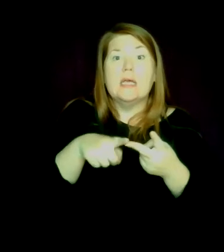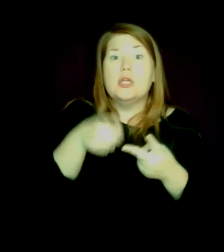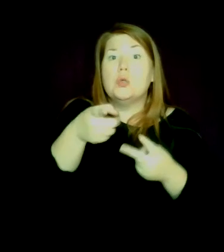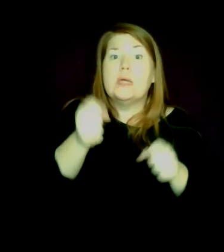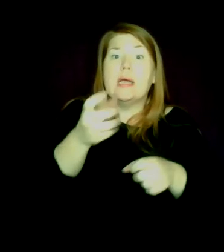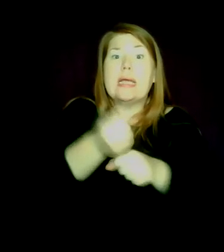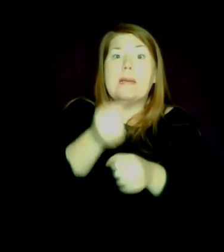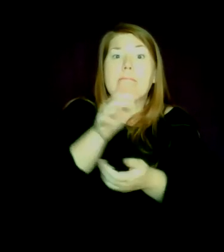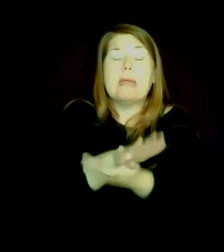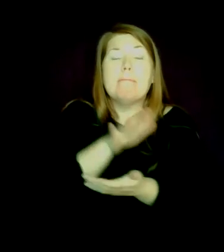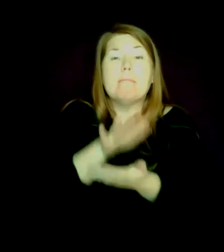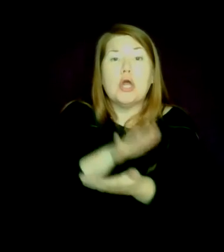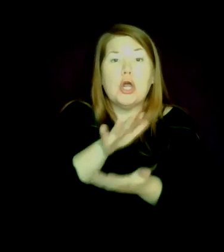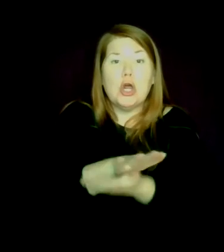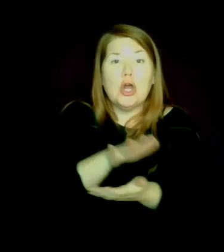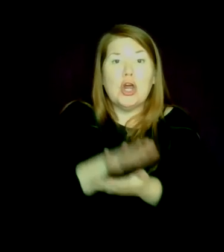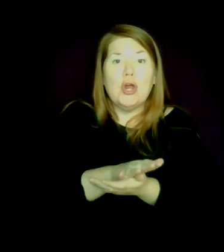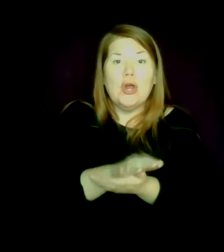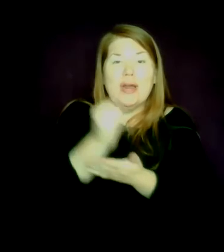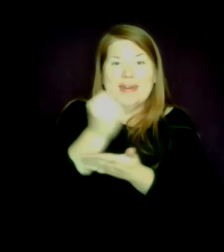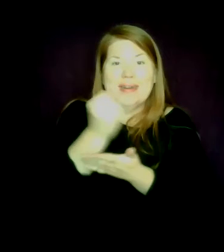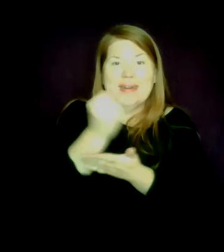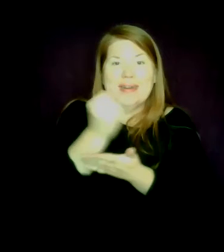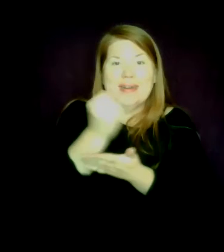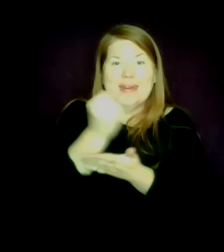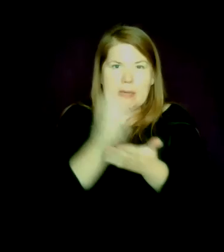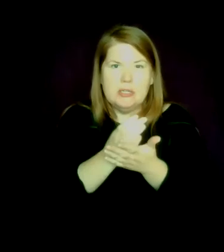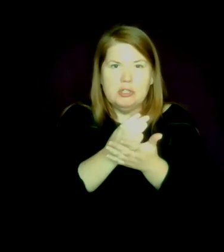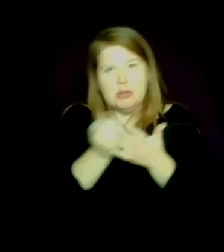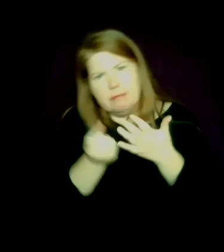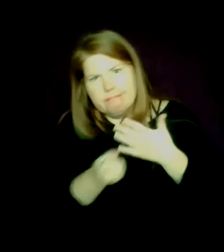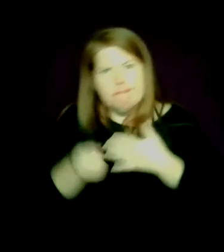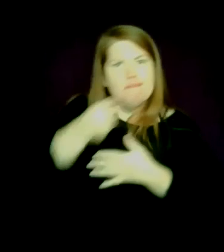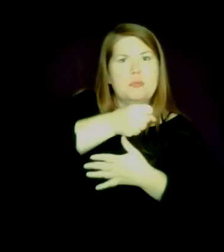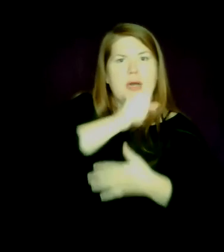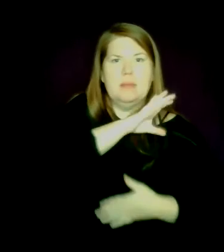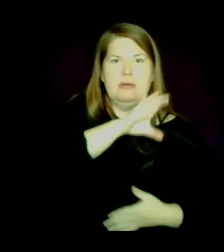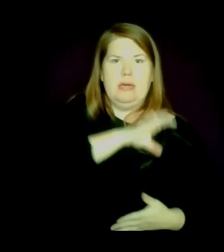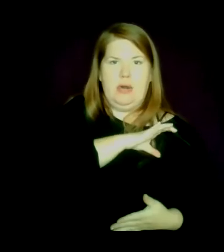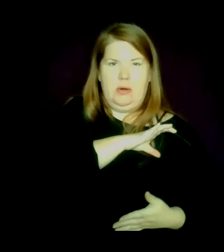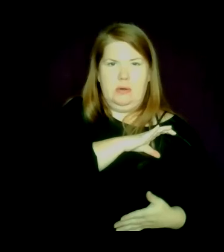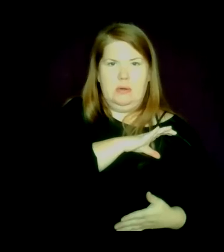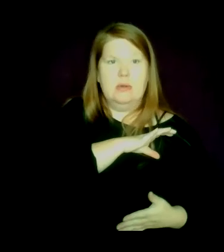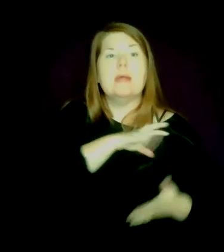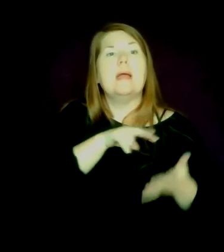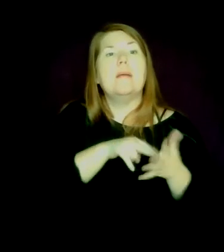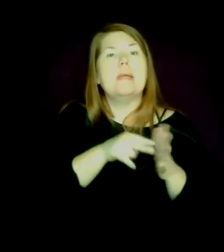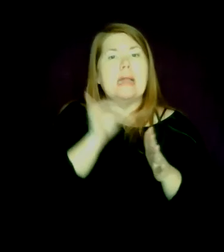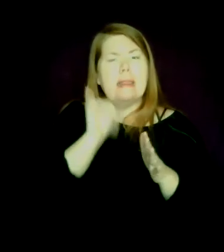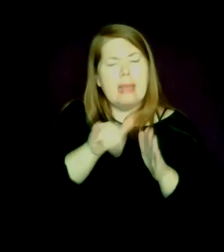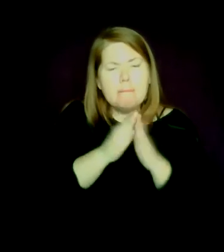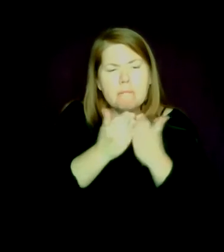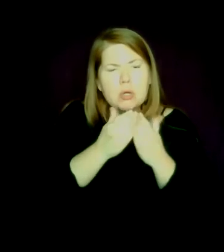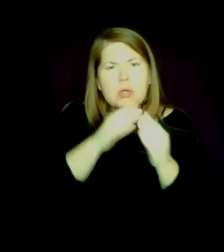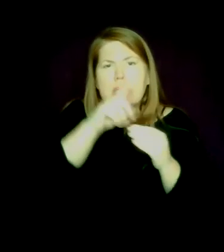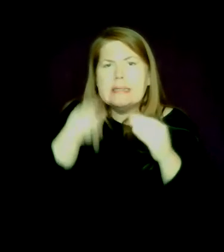draw a picture of the main character. That means the character that's really the book is about. So the main character would